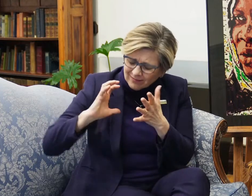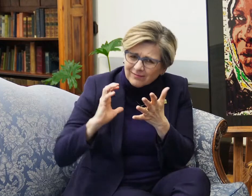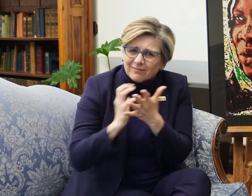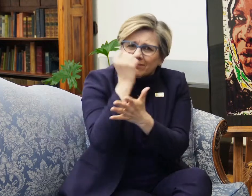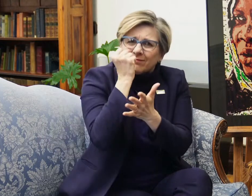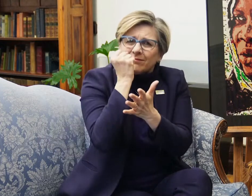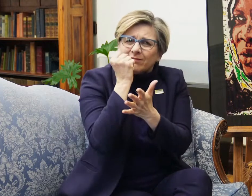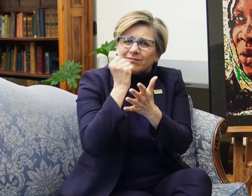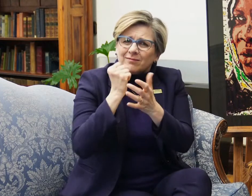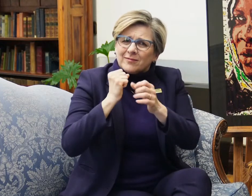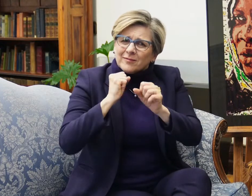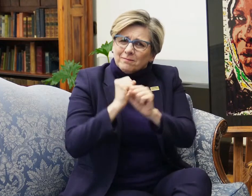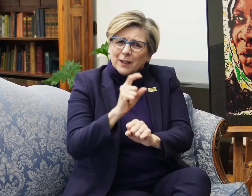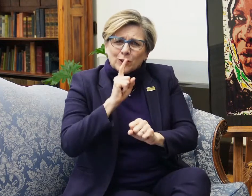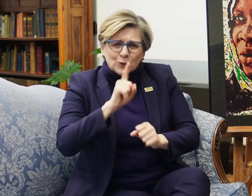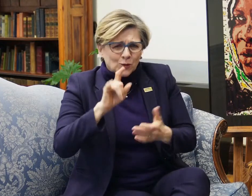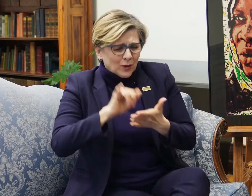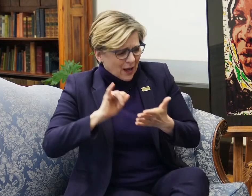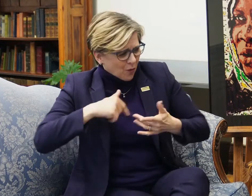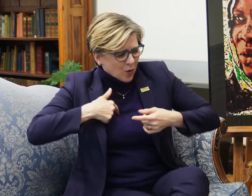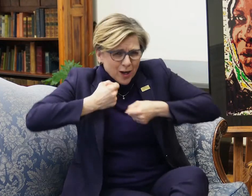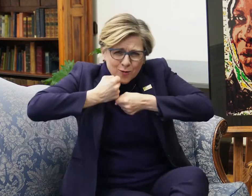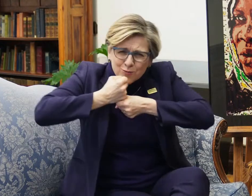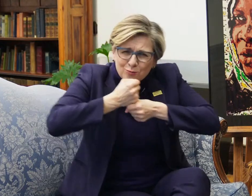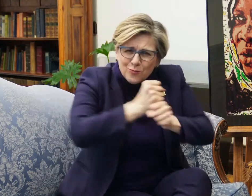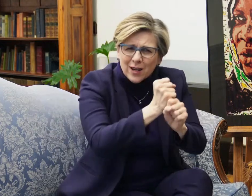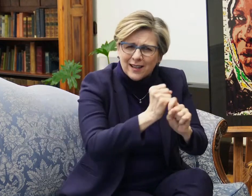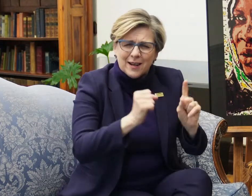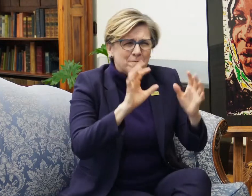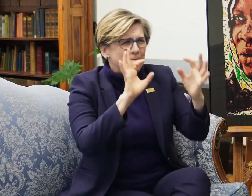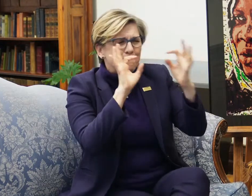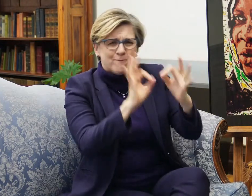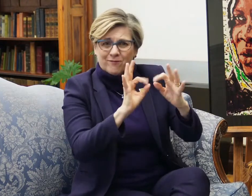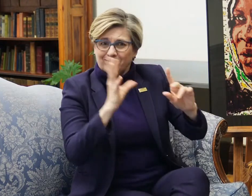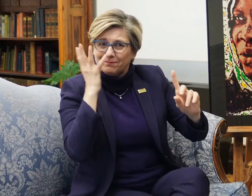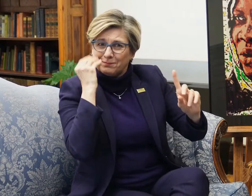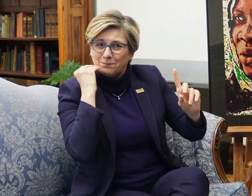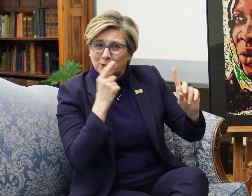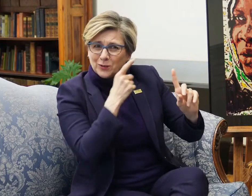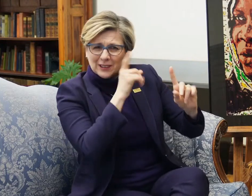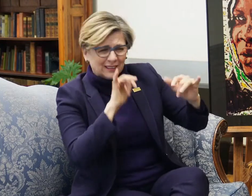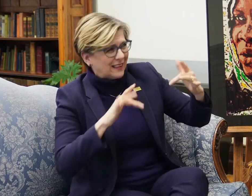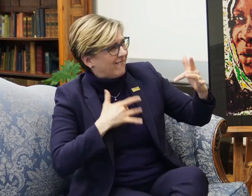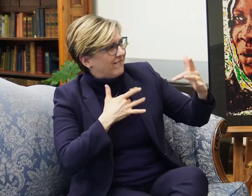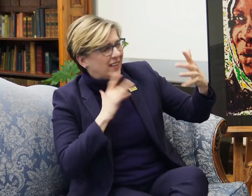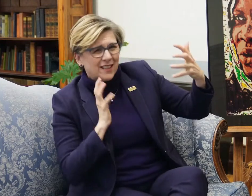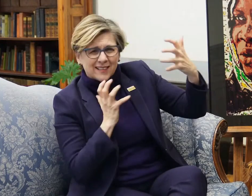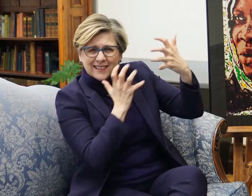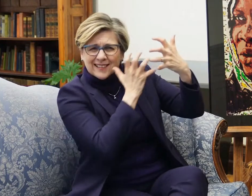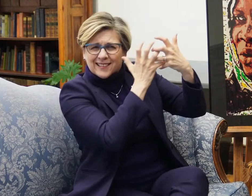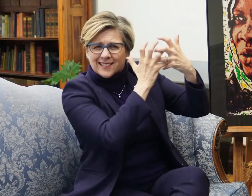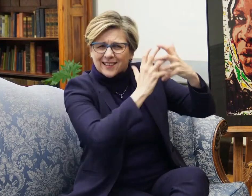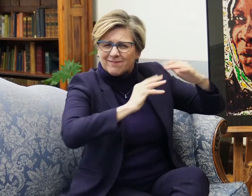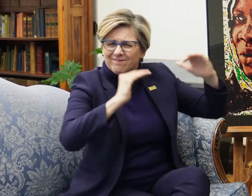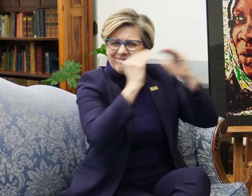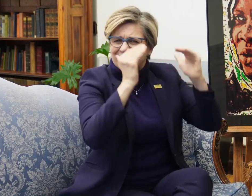Let us be sure to create an unparalleled experience that replicates the heart and vitality